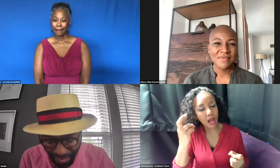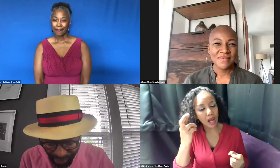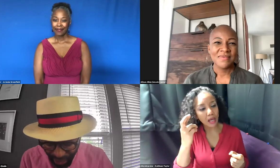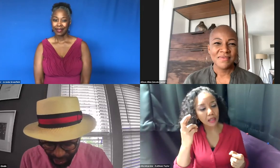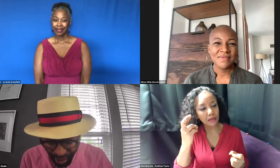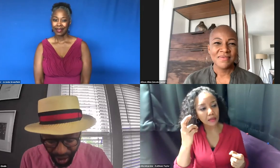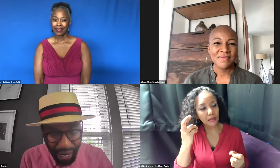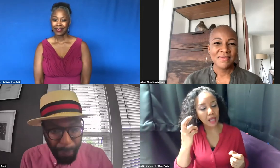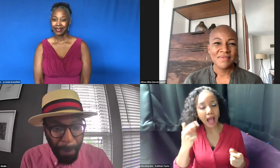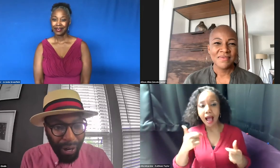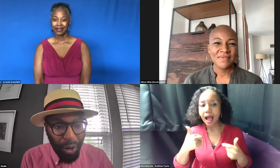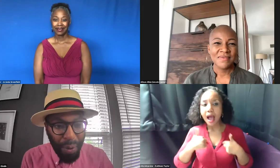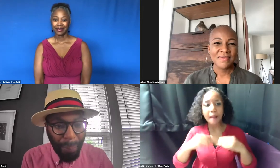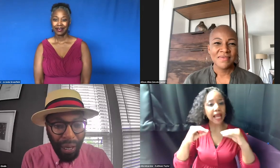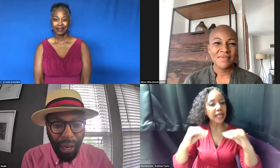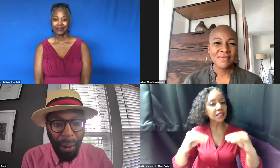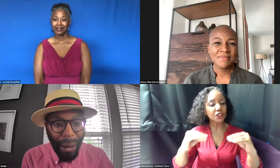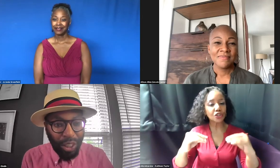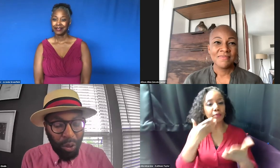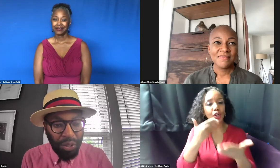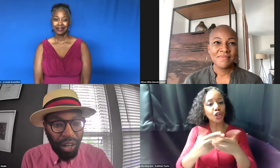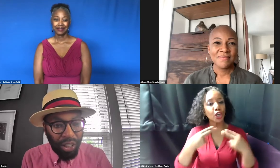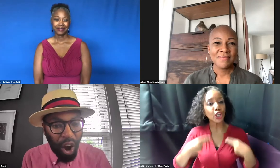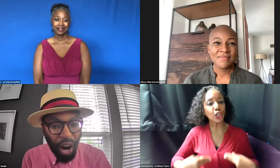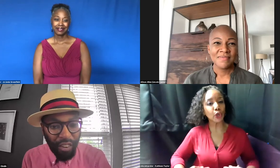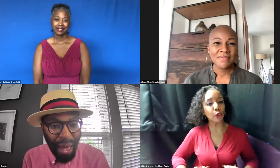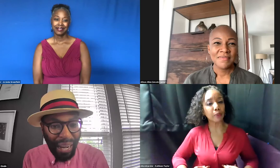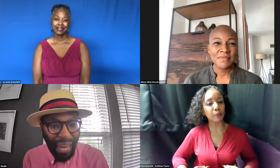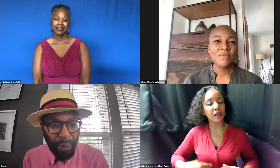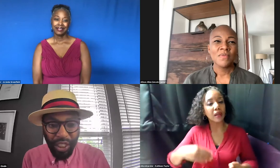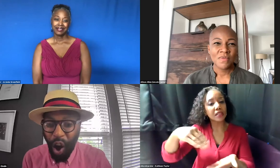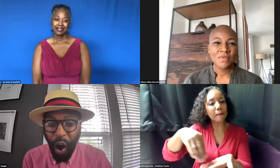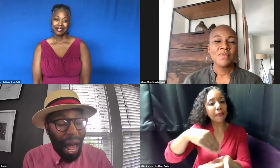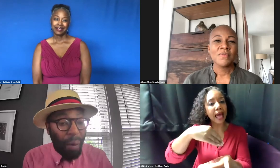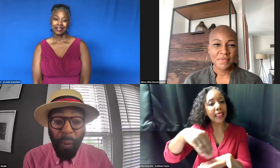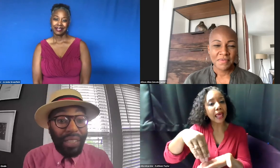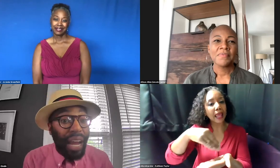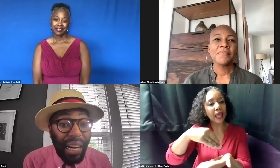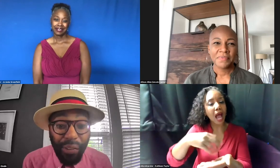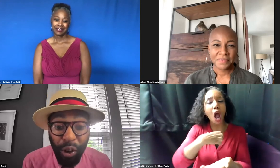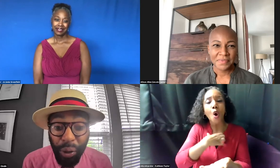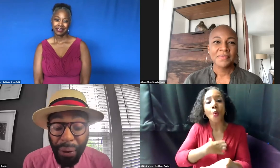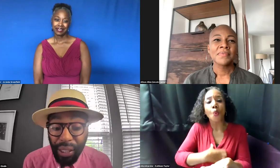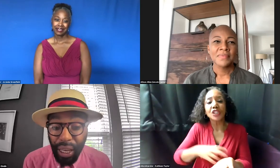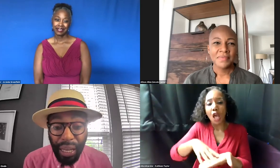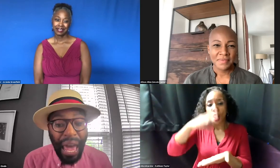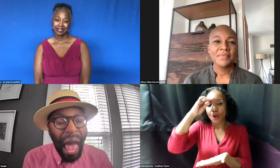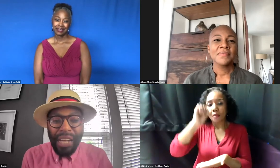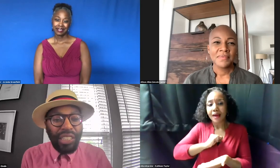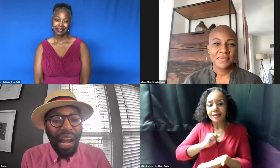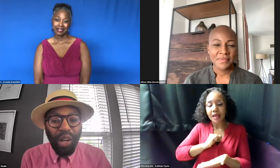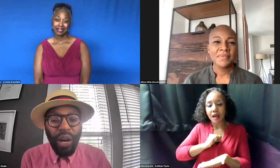I am not teaching her how to be a better human being by introducing her to the art of ballet, which is an art I wish I could have learned when I was a